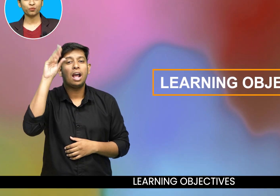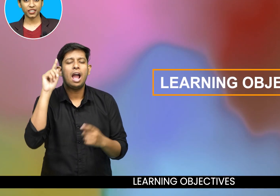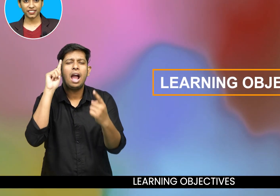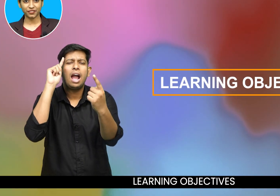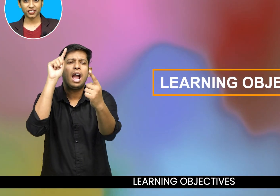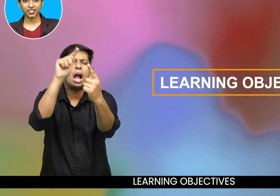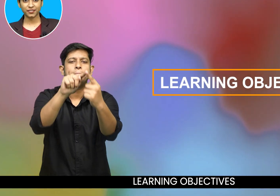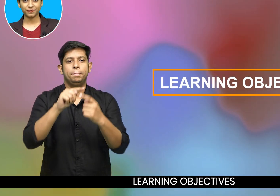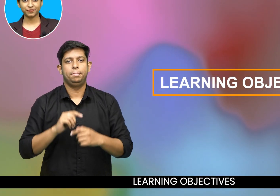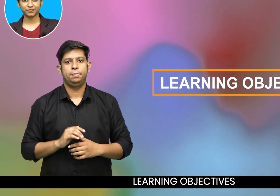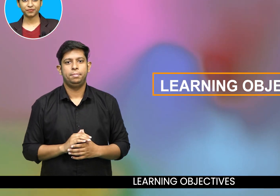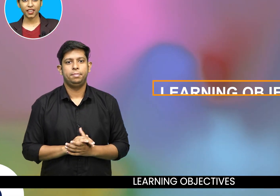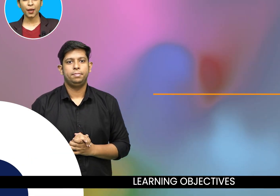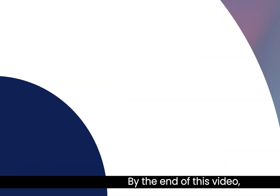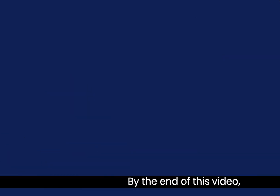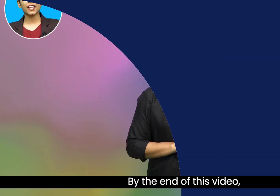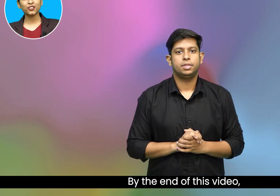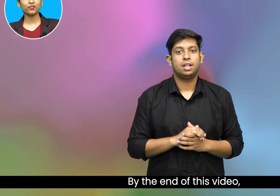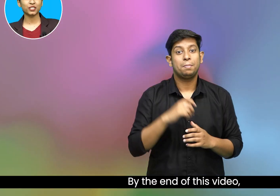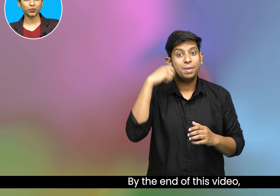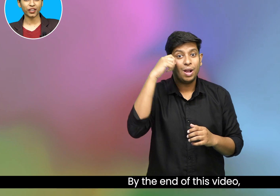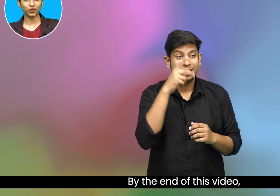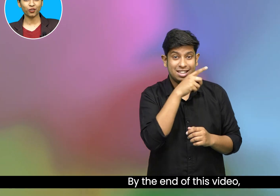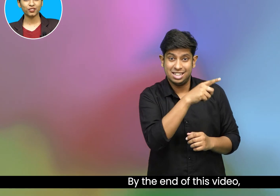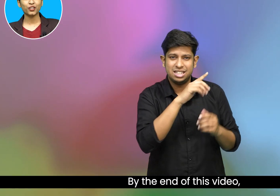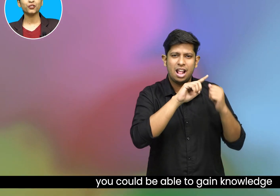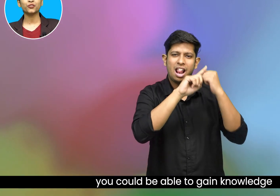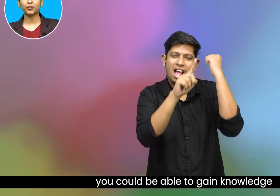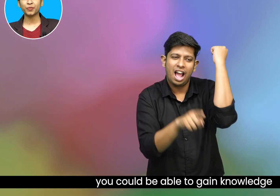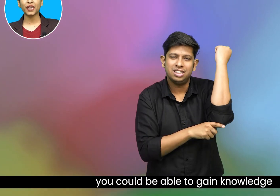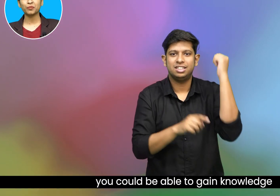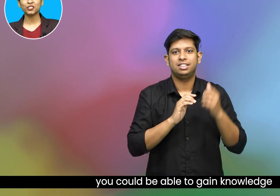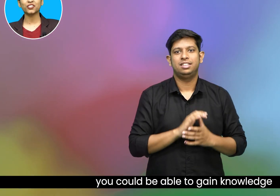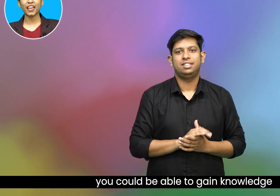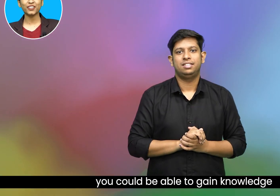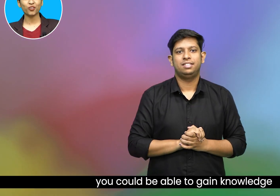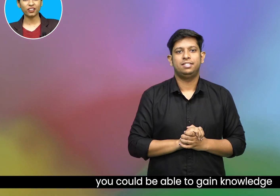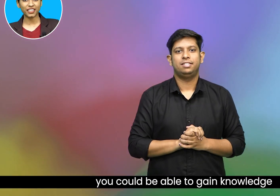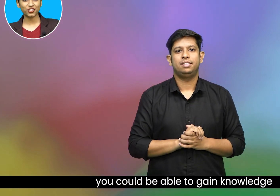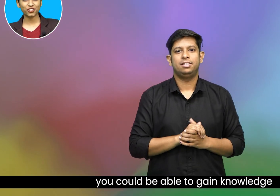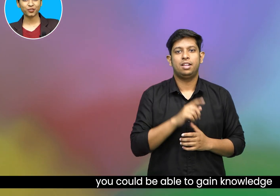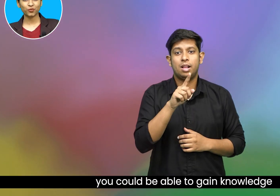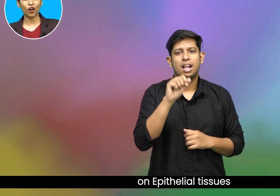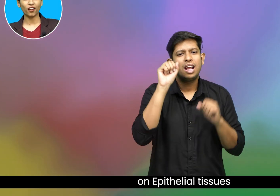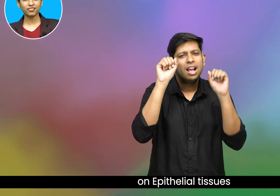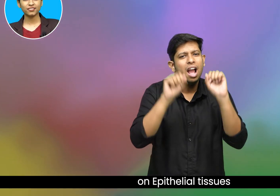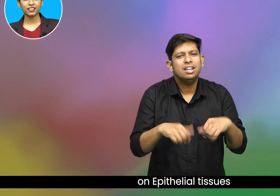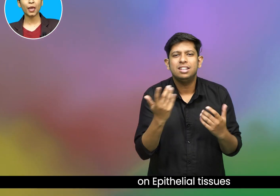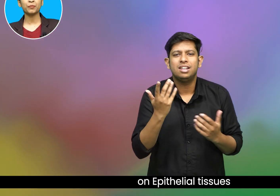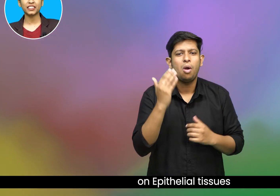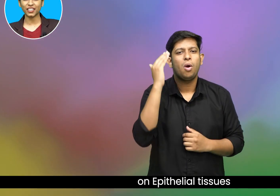Learning objectives. By the end of this video, you could be able to gain knowledge